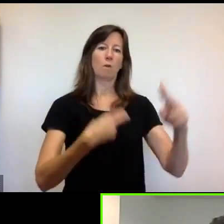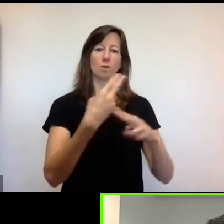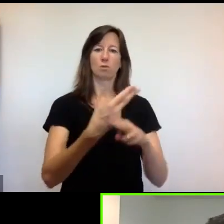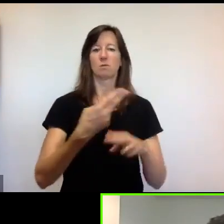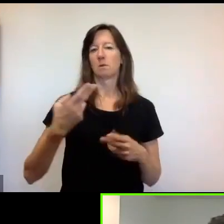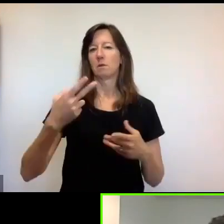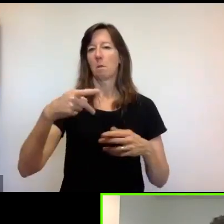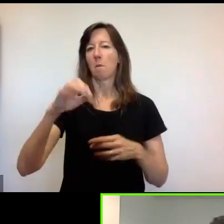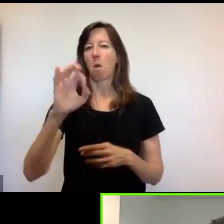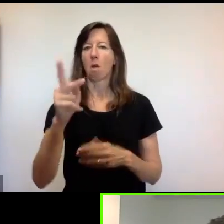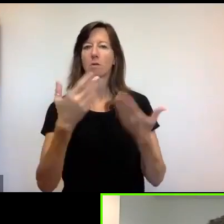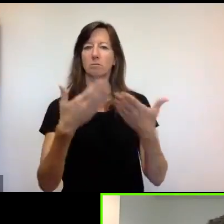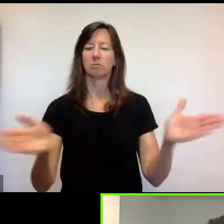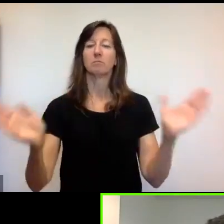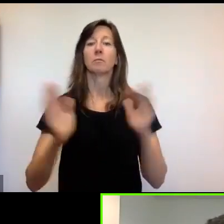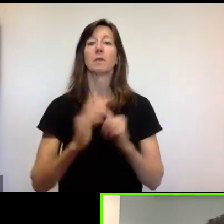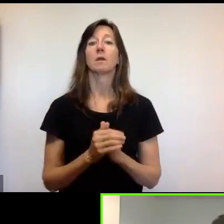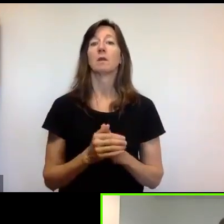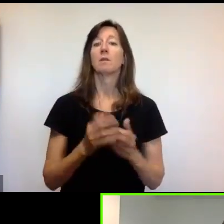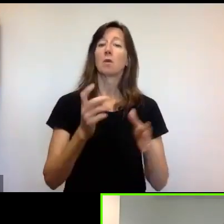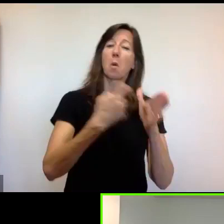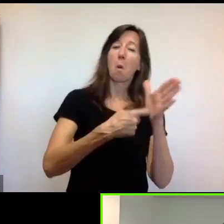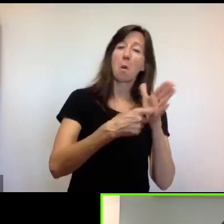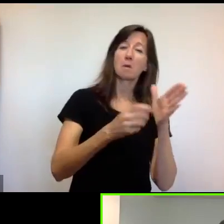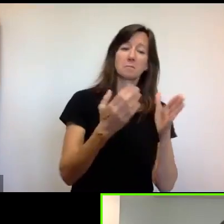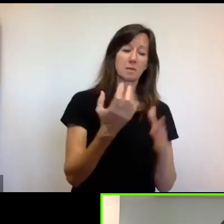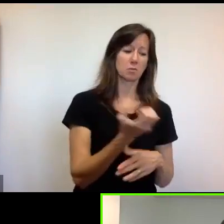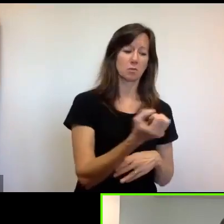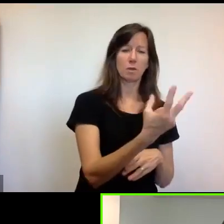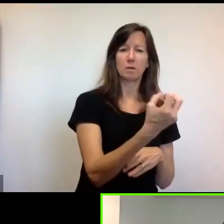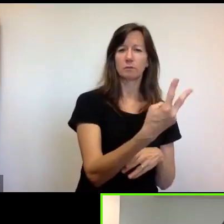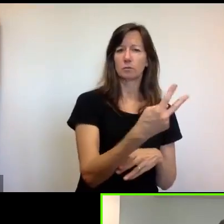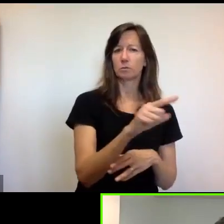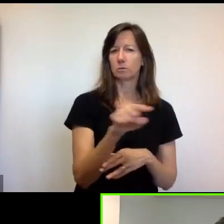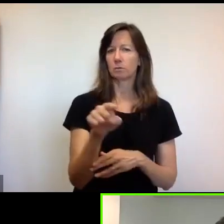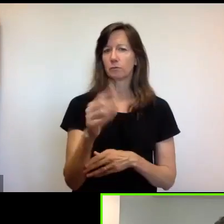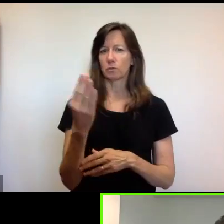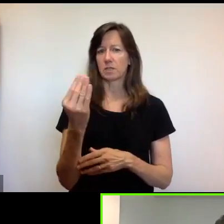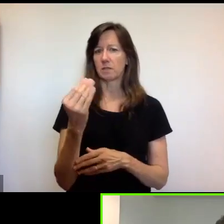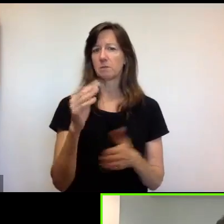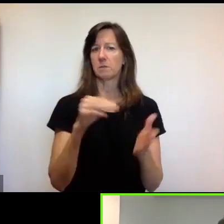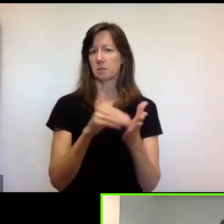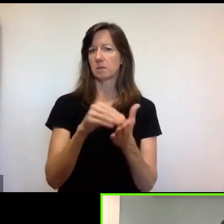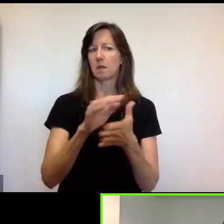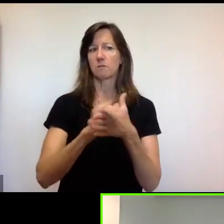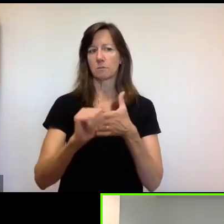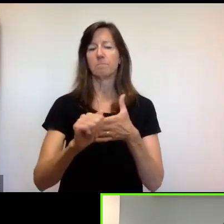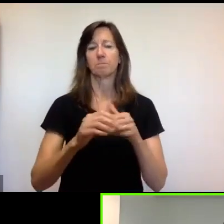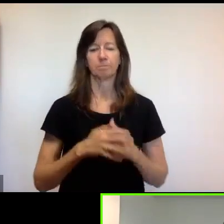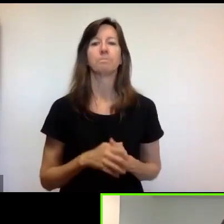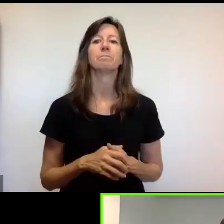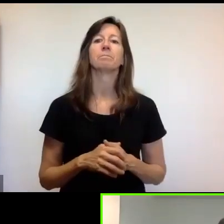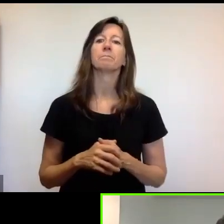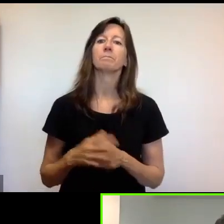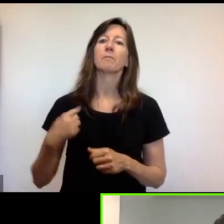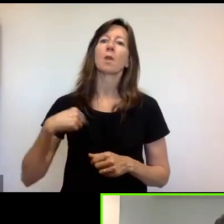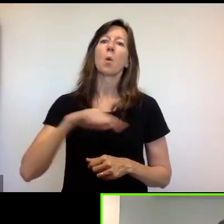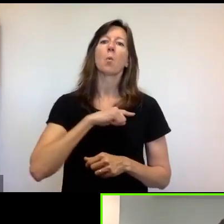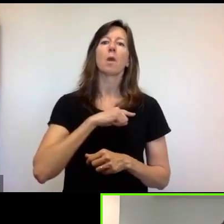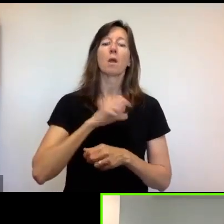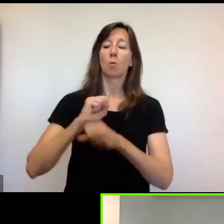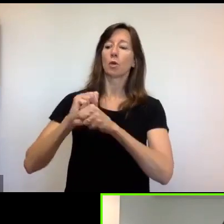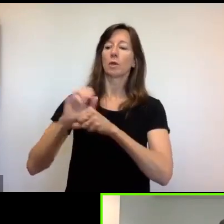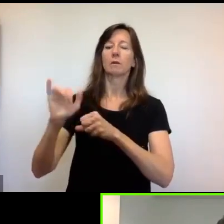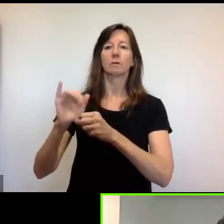and $14 million. We are dedicating some of our resources that we secured through the American Rescue Plan